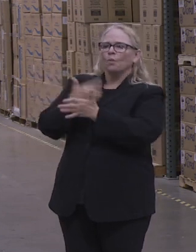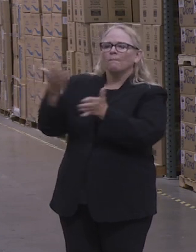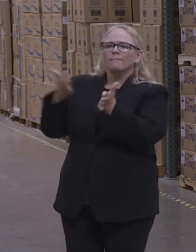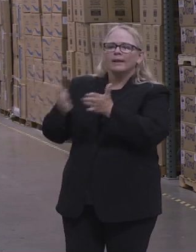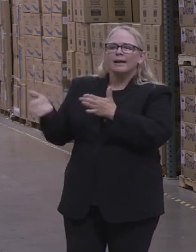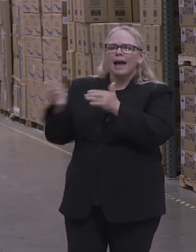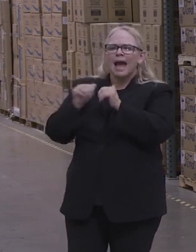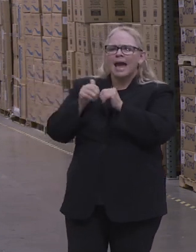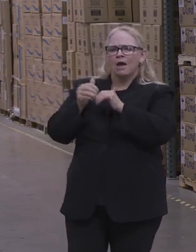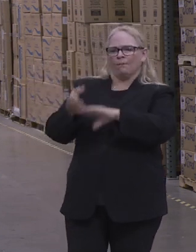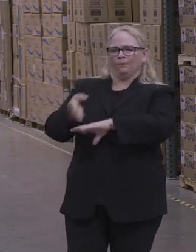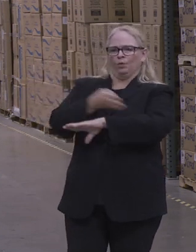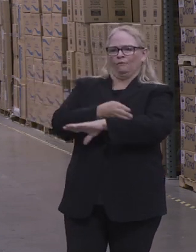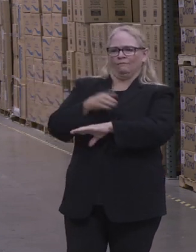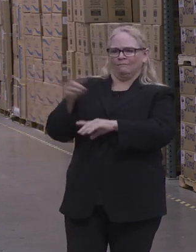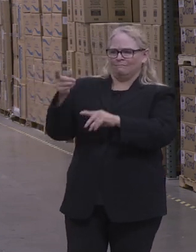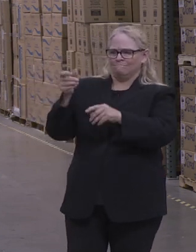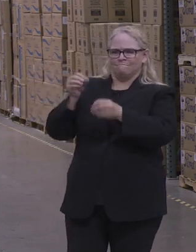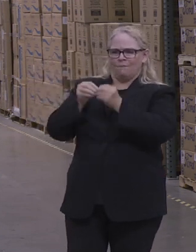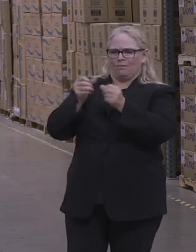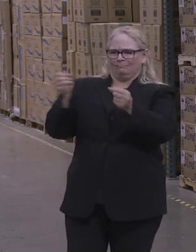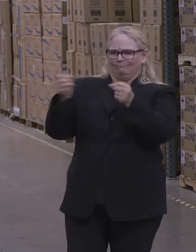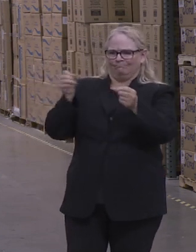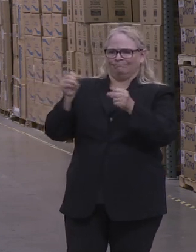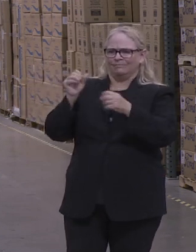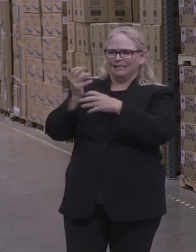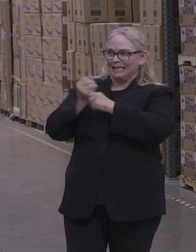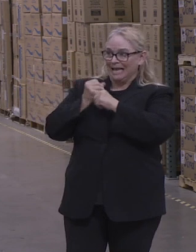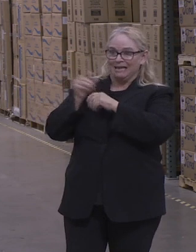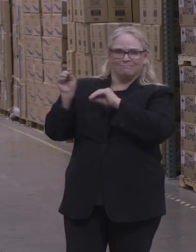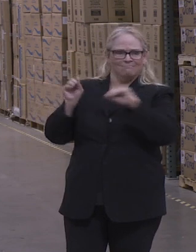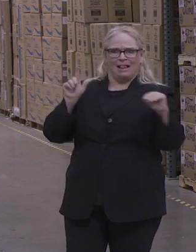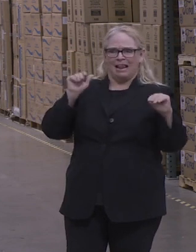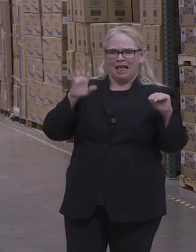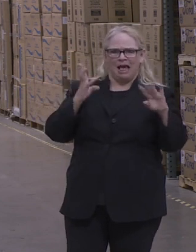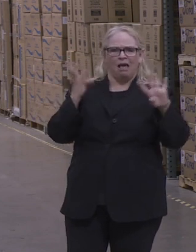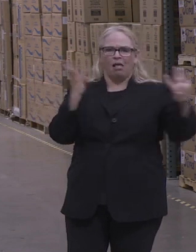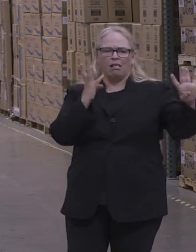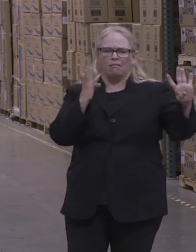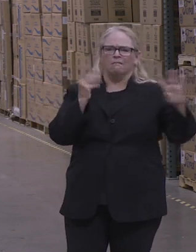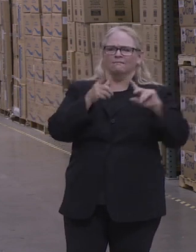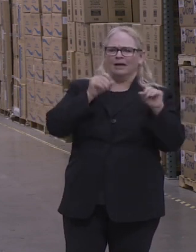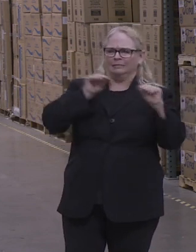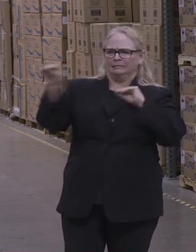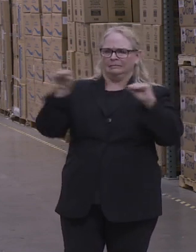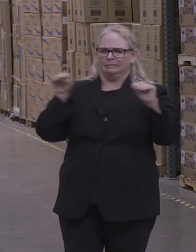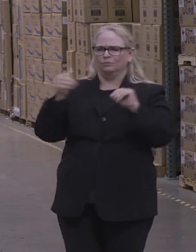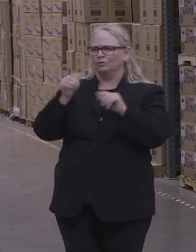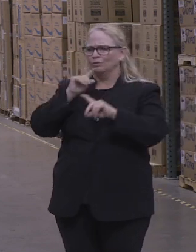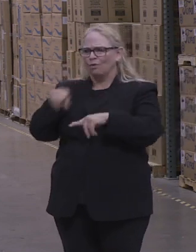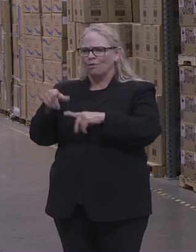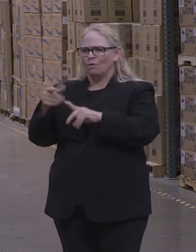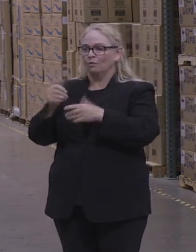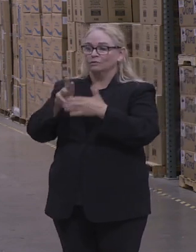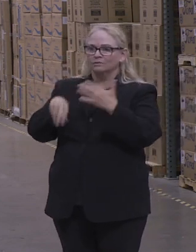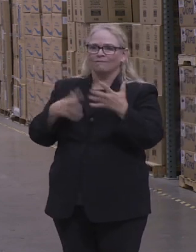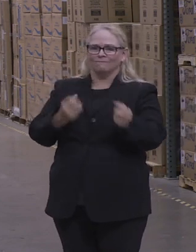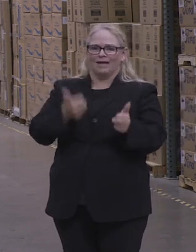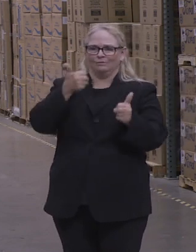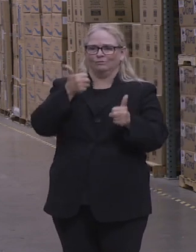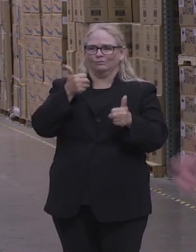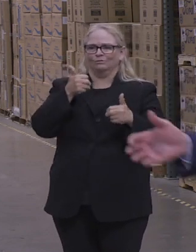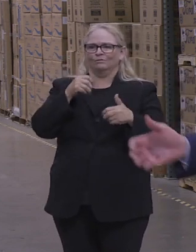protocols, new acuity of focus on testing, new tiered strategies for testing. He talked at length about time